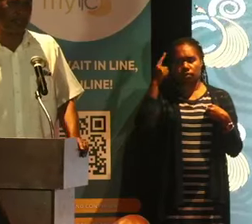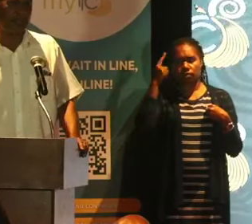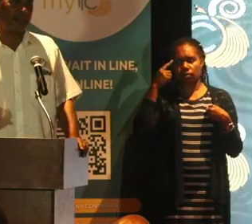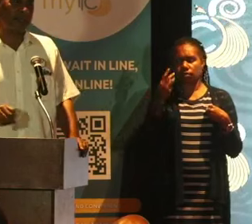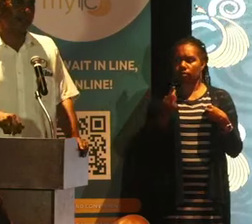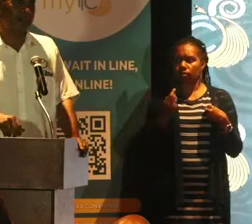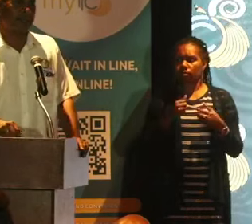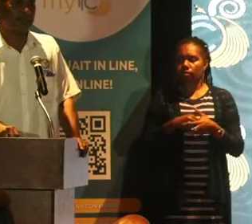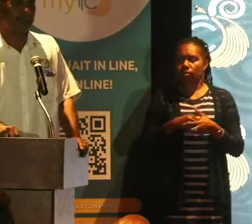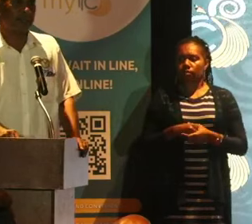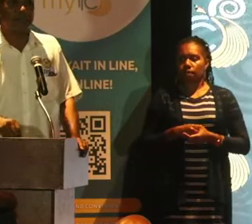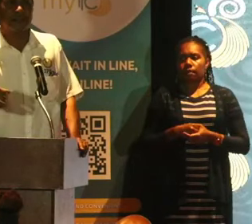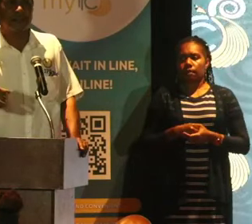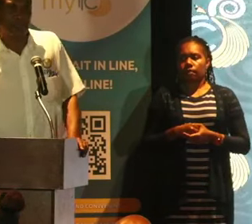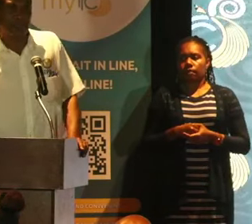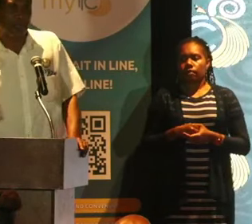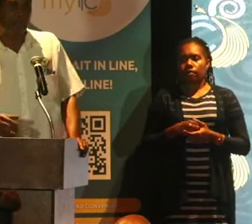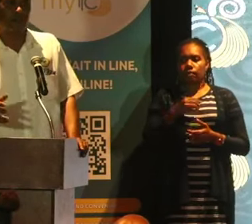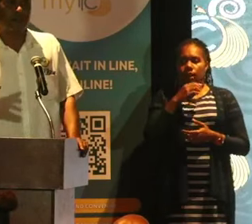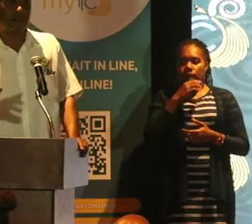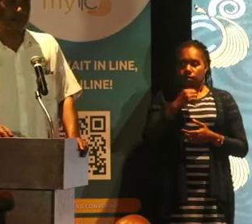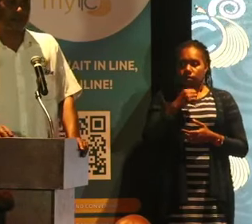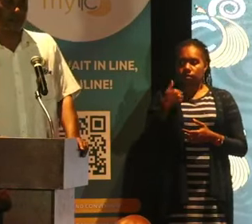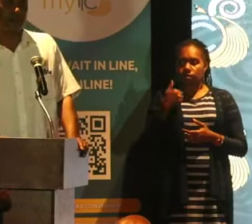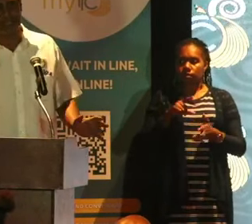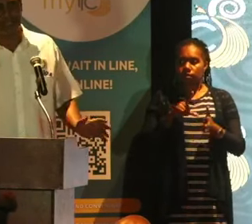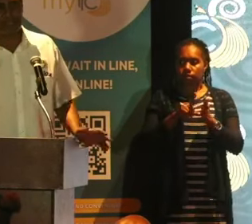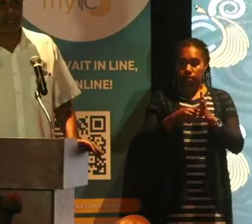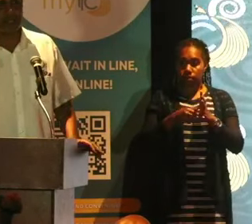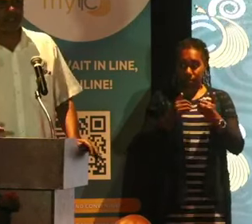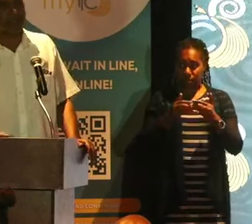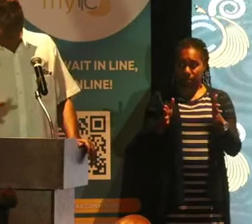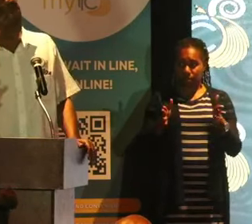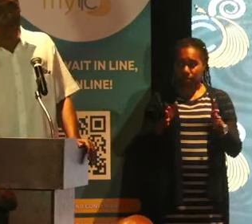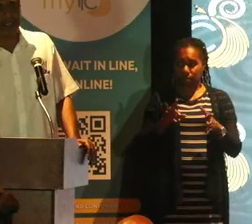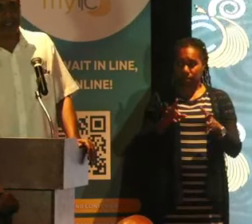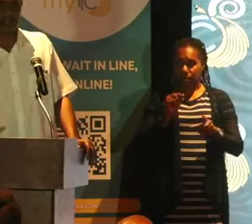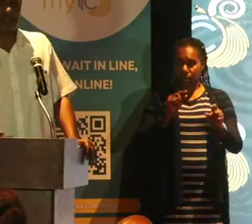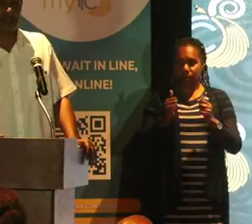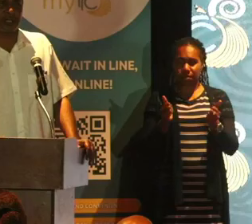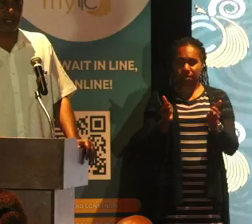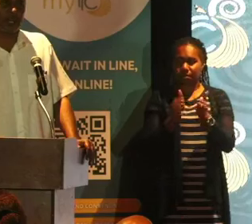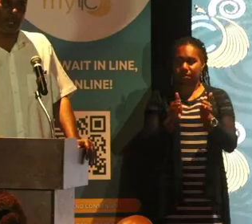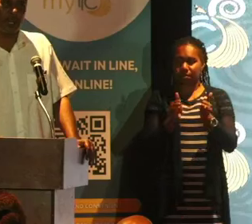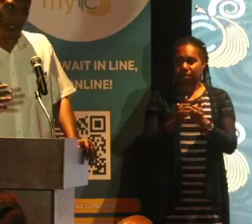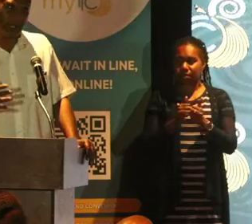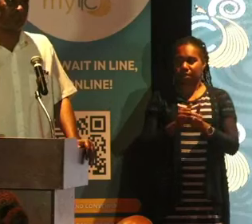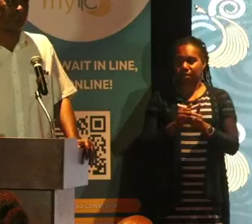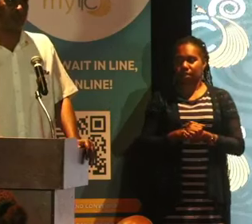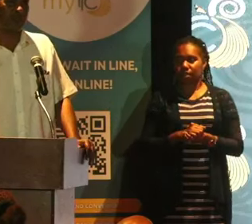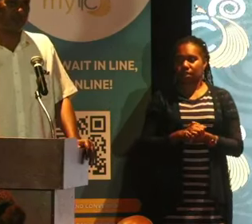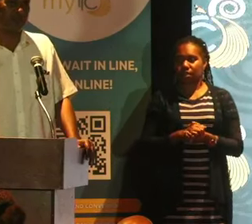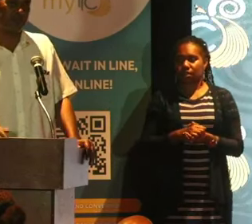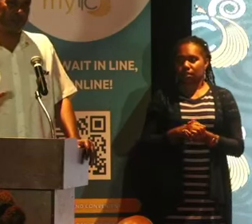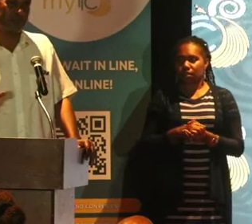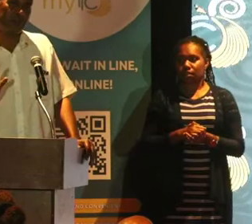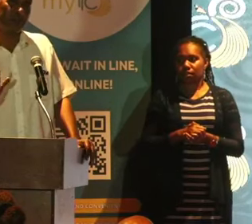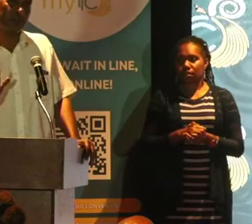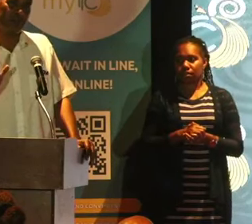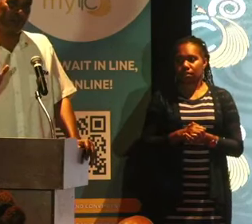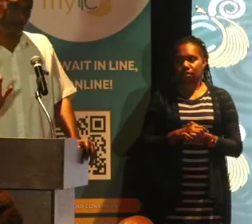IACA, and lodge, all at the same time. Some of them are successful. Others, they struggle. So